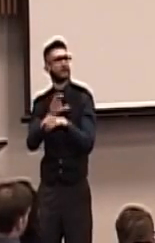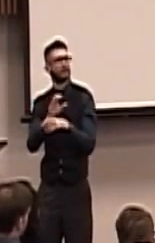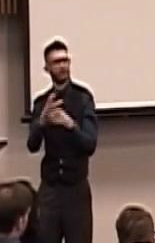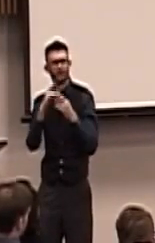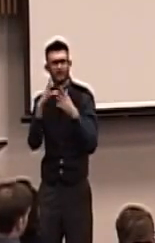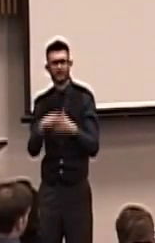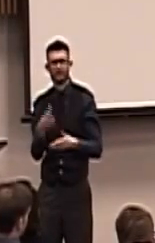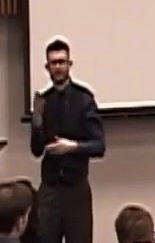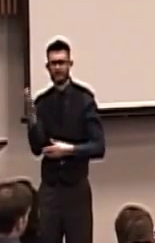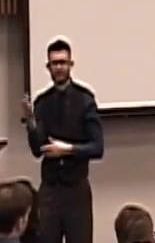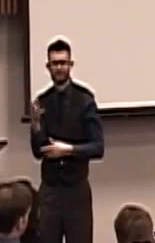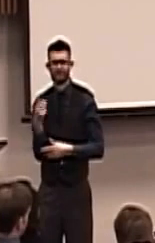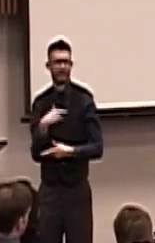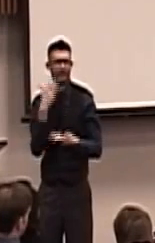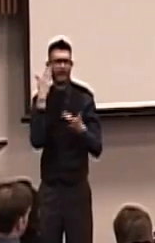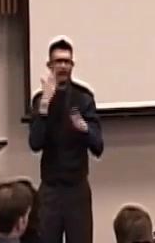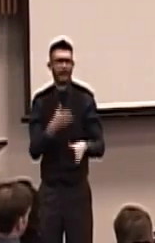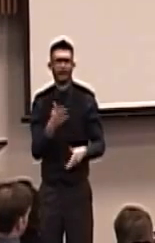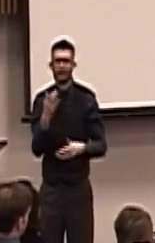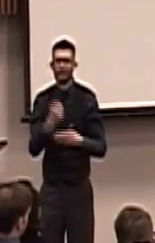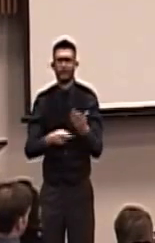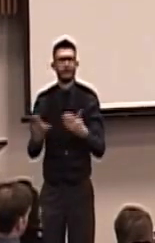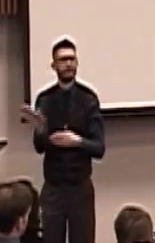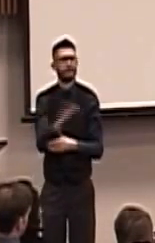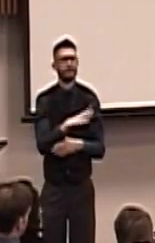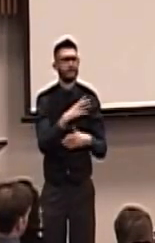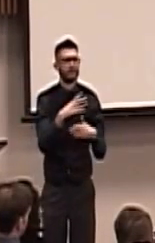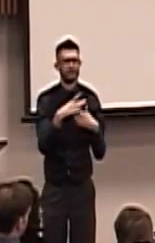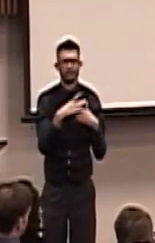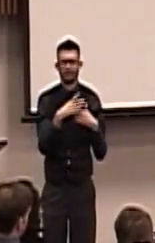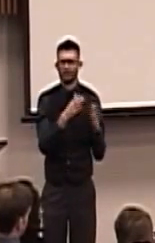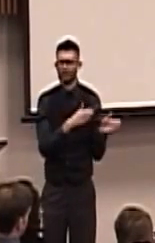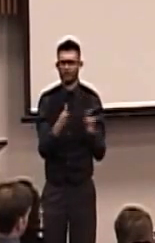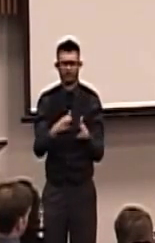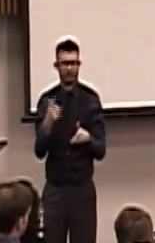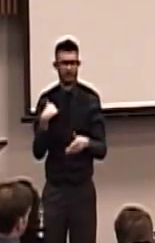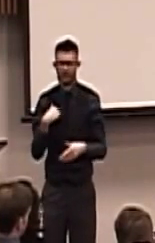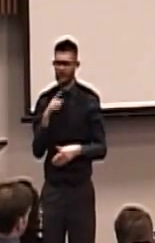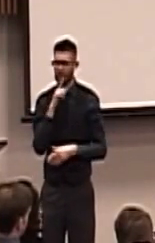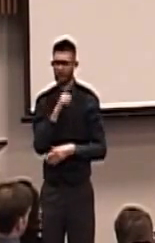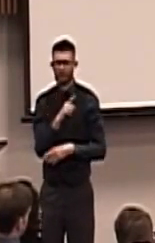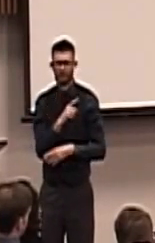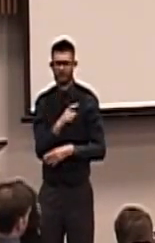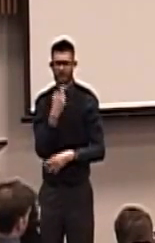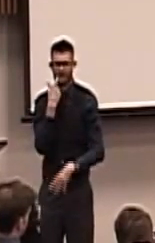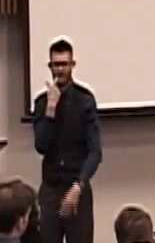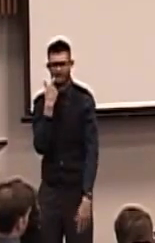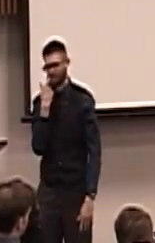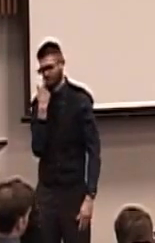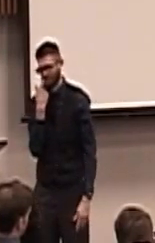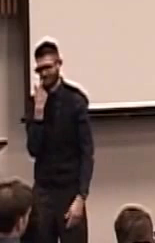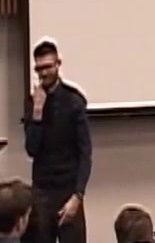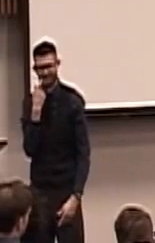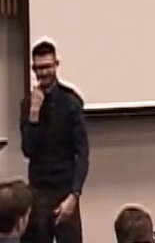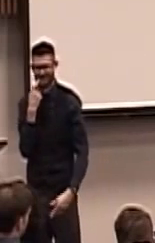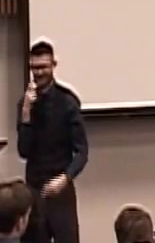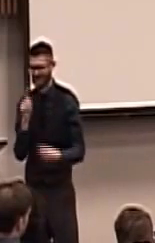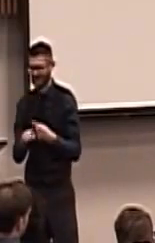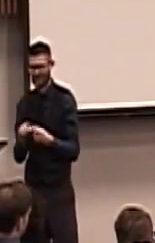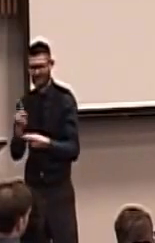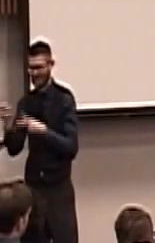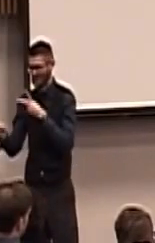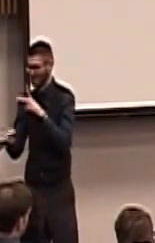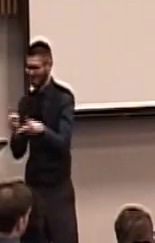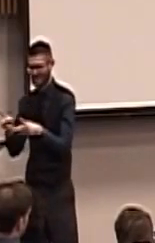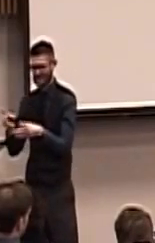I don't know what your plans are. I just want to say I'm hooked on receptivity, just